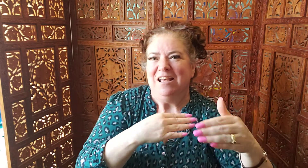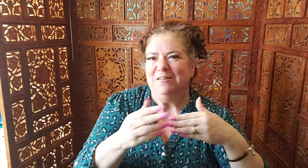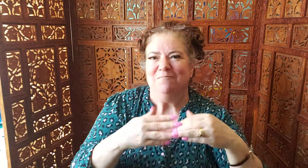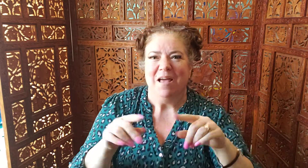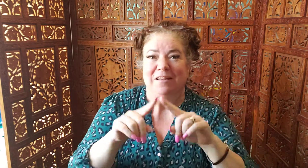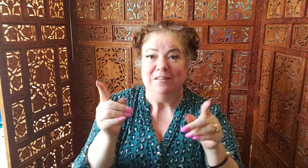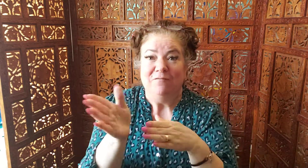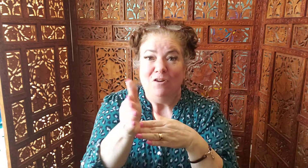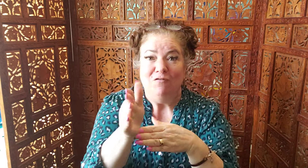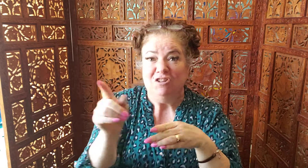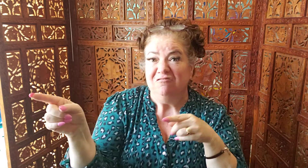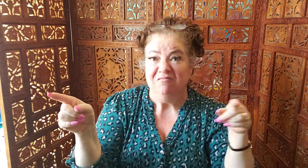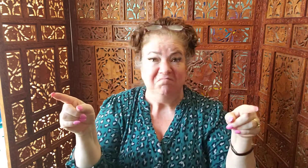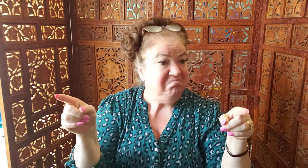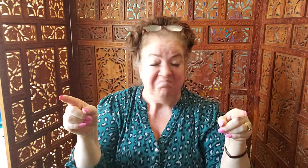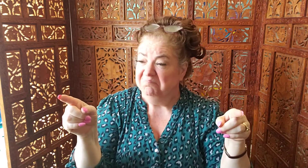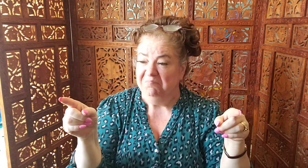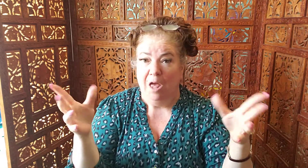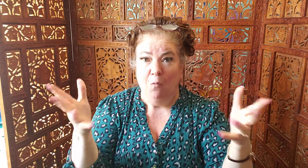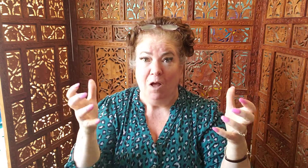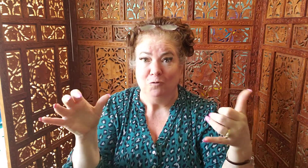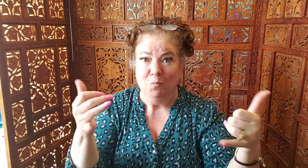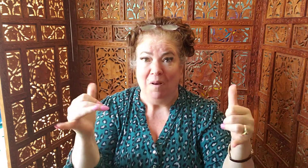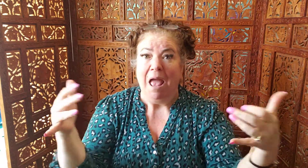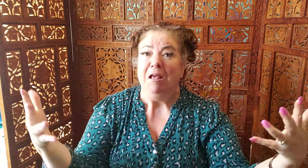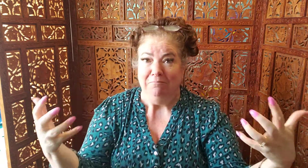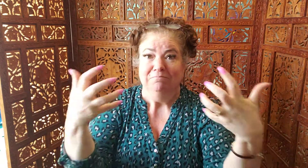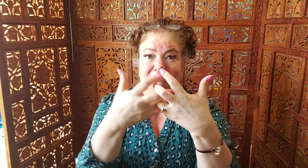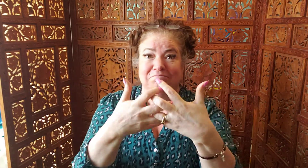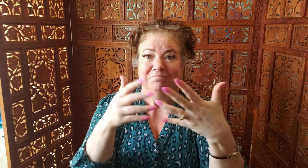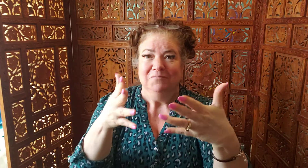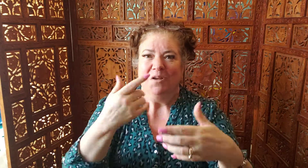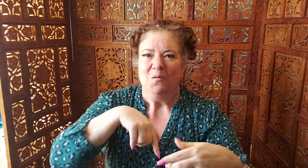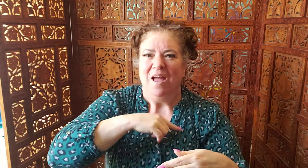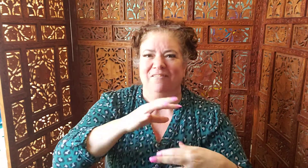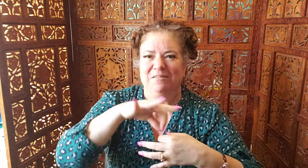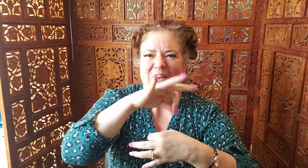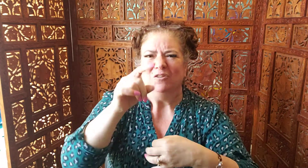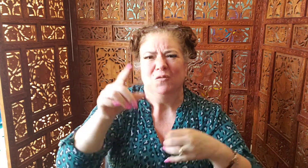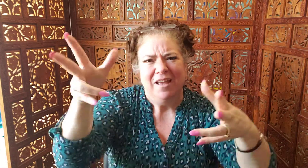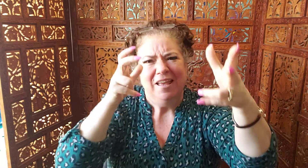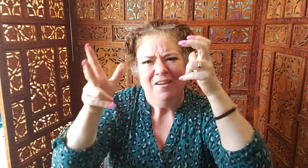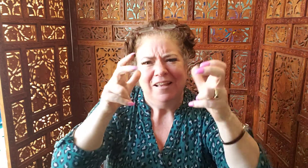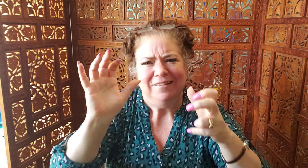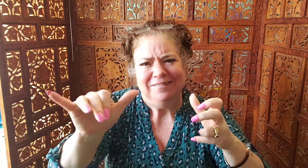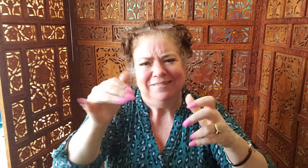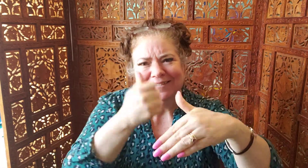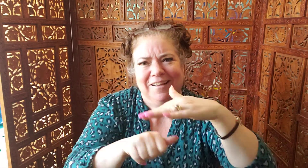ray, they get the earth to start to play. We got the spirit, you got to hear it. Under the